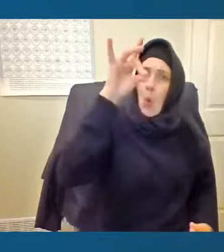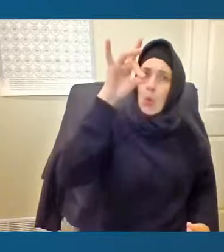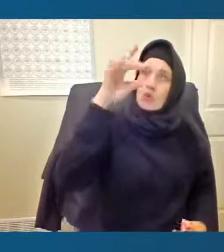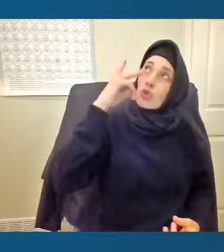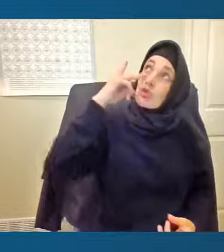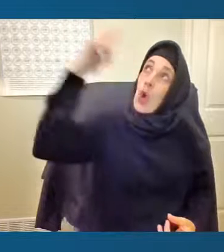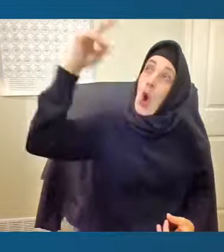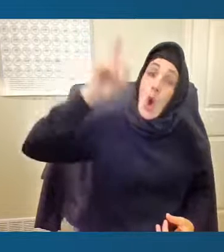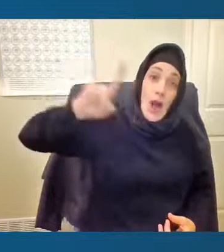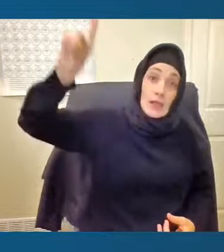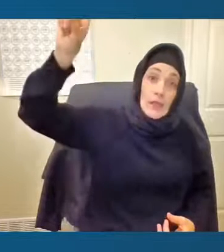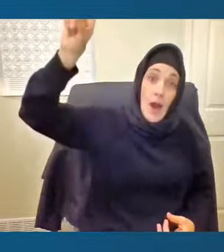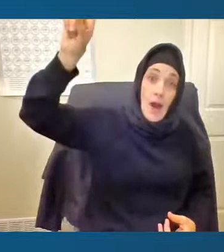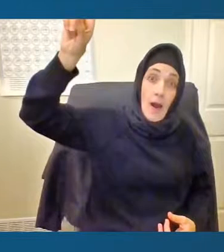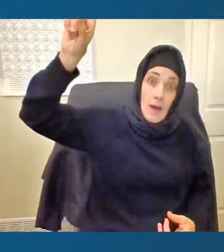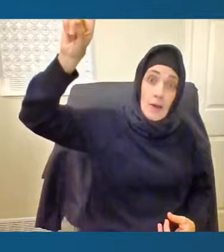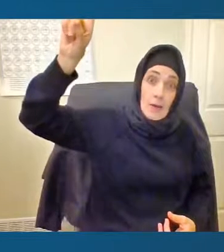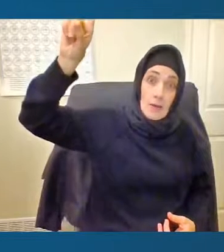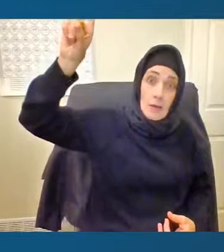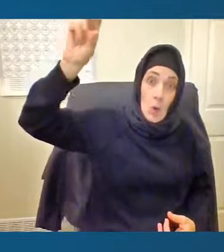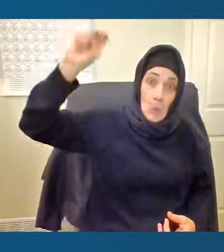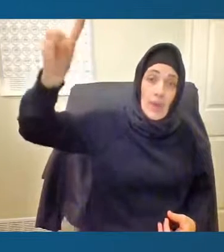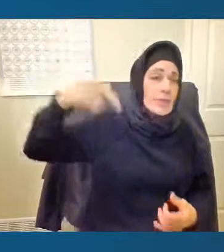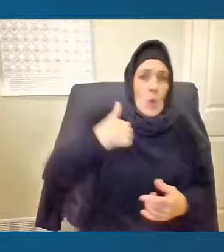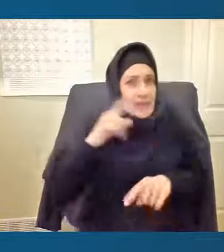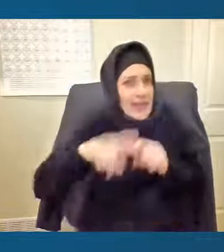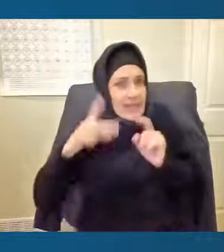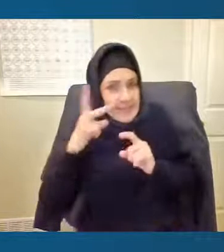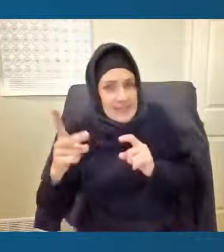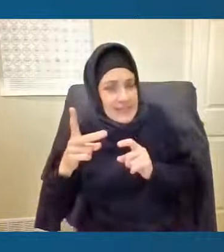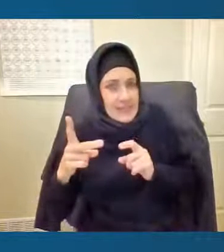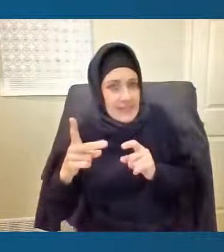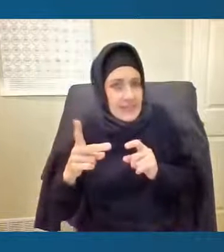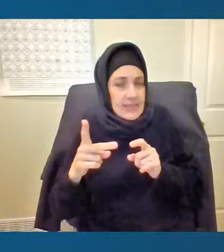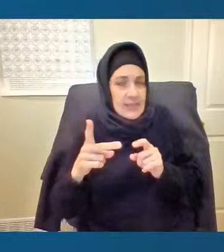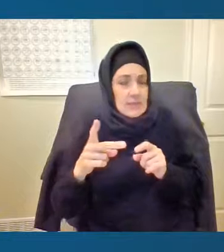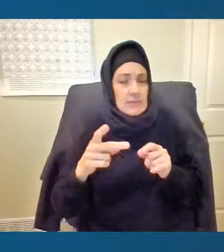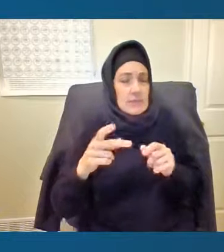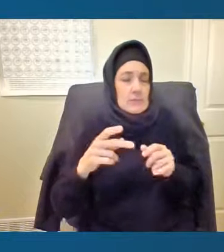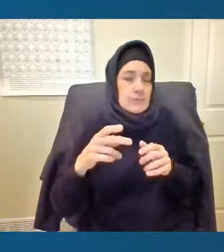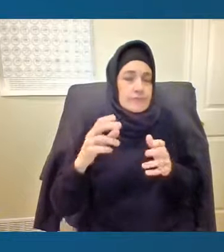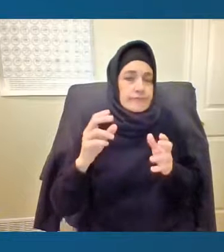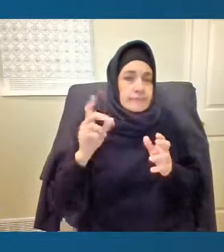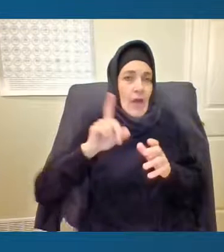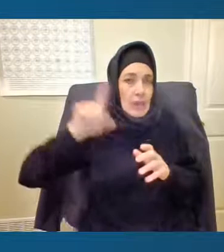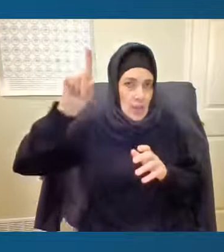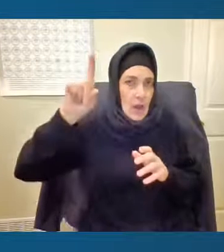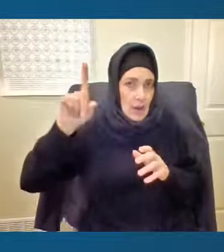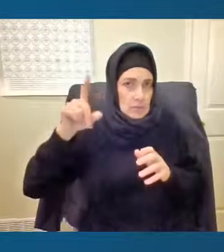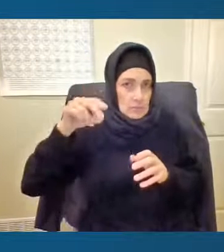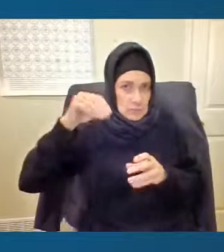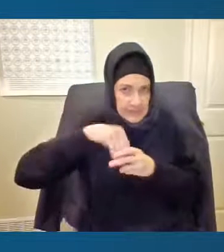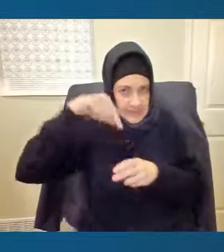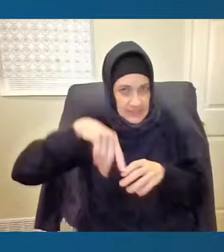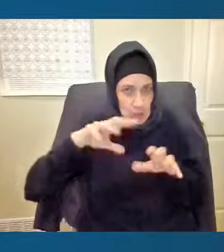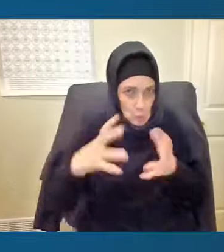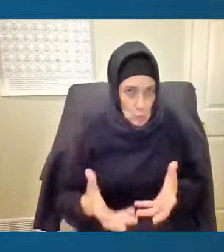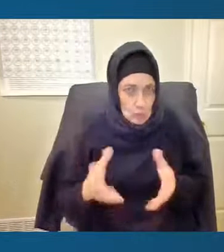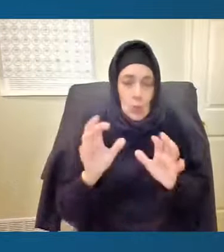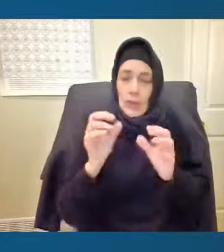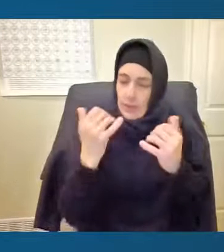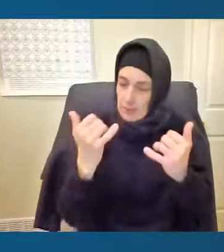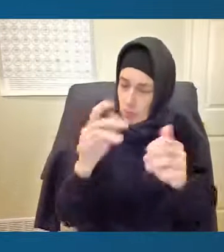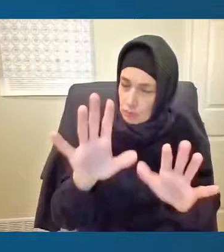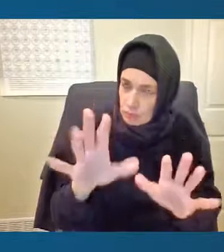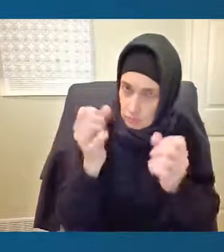dunya. So in this world, we're away from Allah. But our souls, this is deep. I really want you to understand the depth of dhikr.